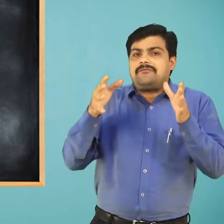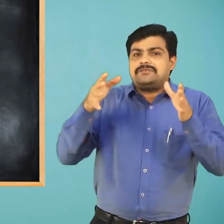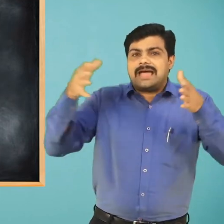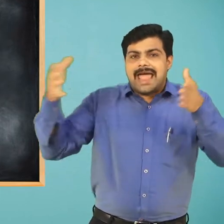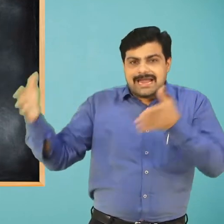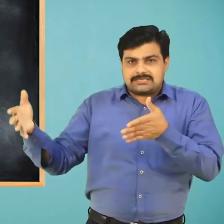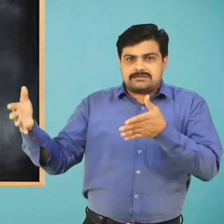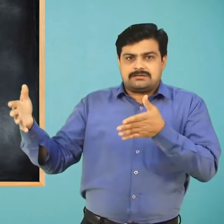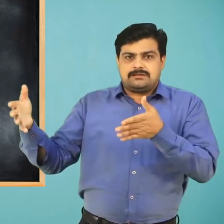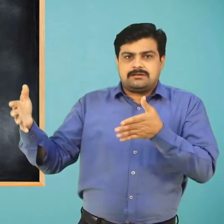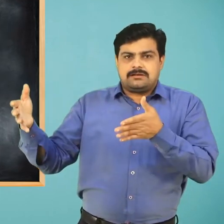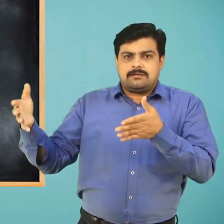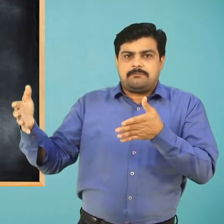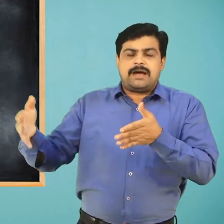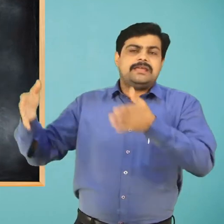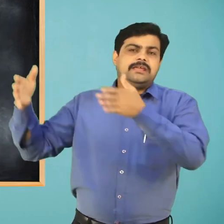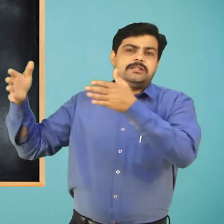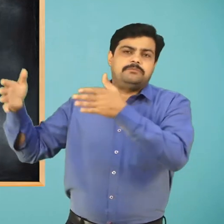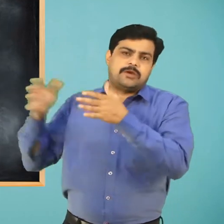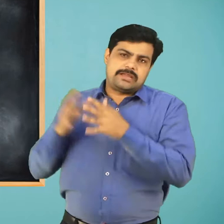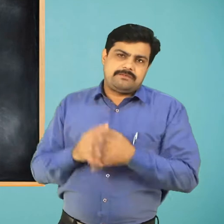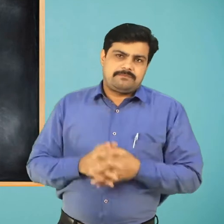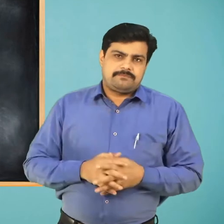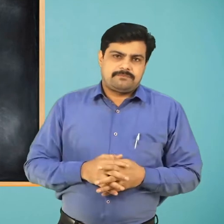laughed at by the boy.